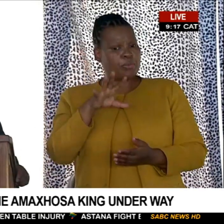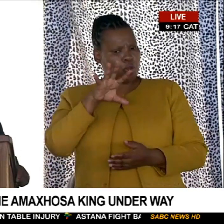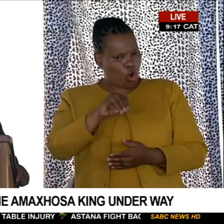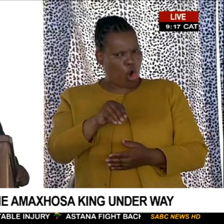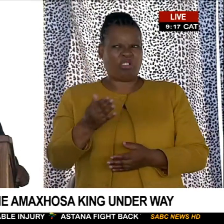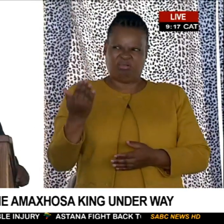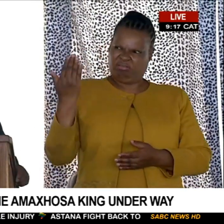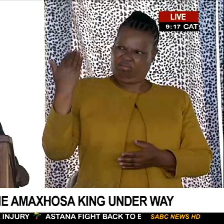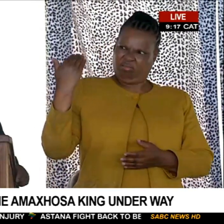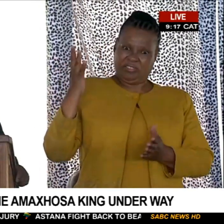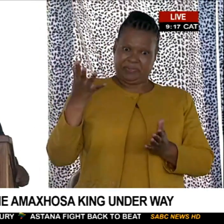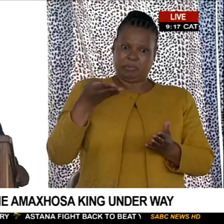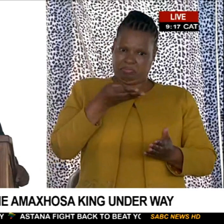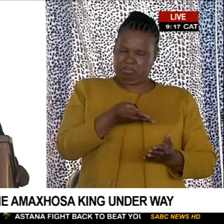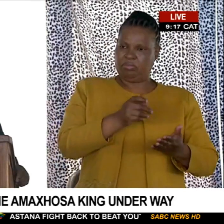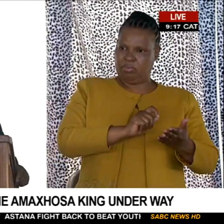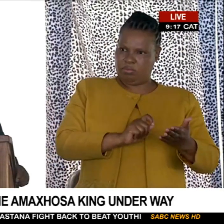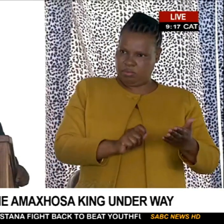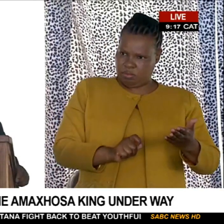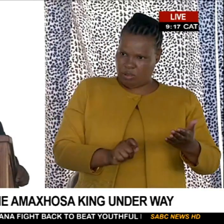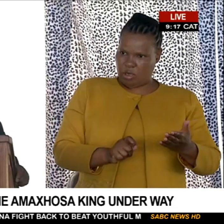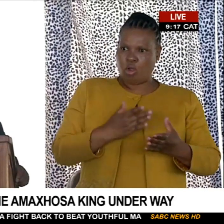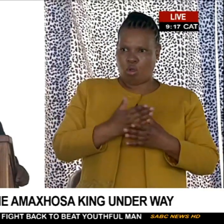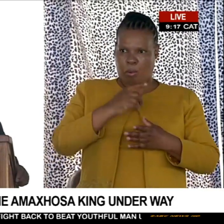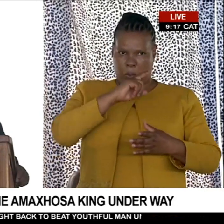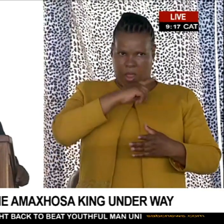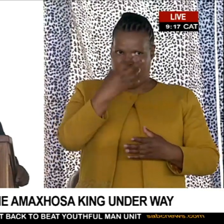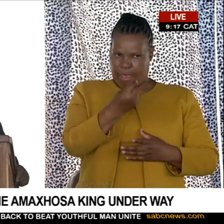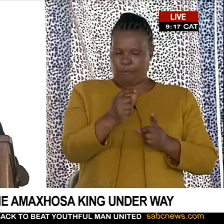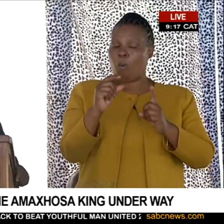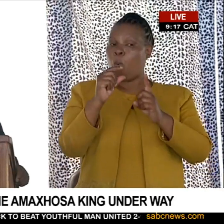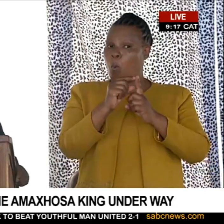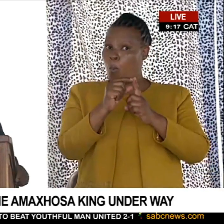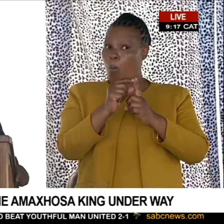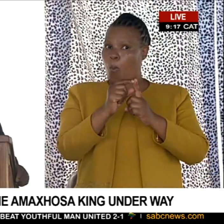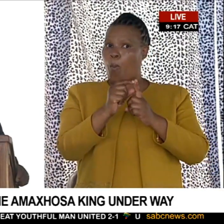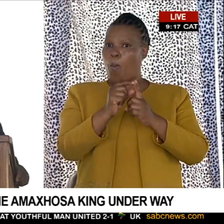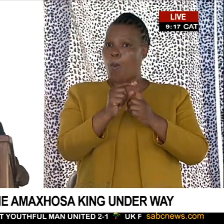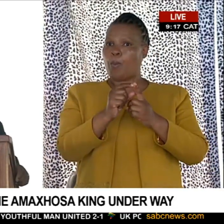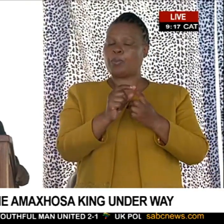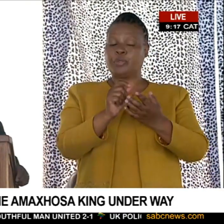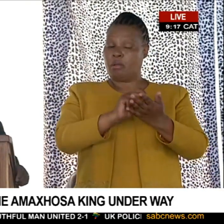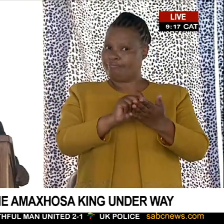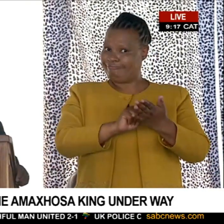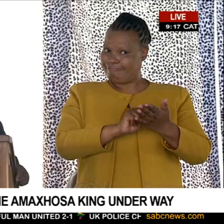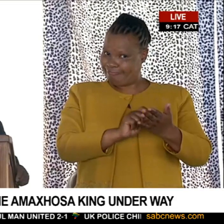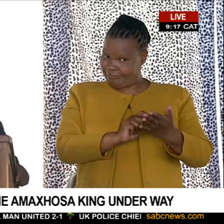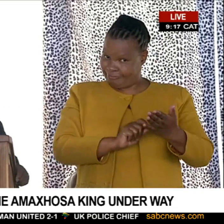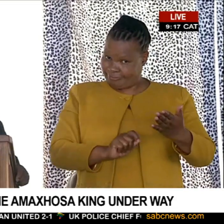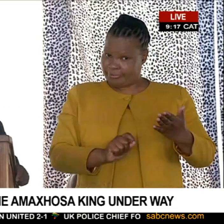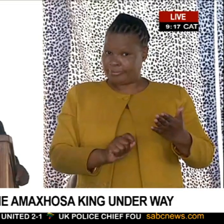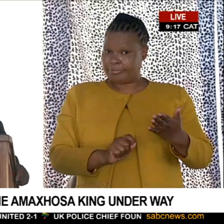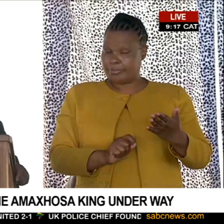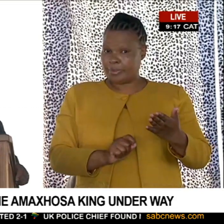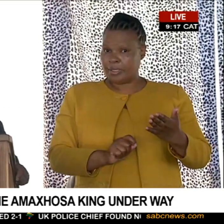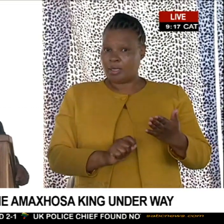was a past that was just worth writing and learning about as any other.